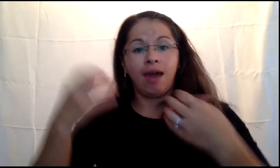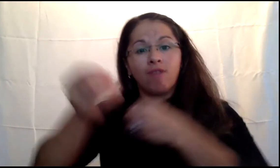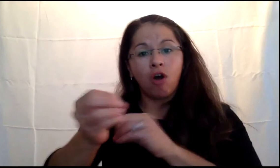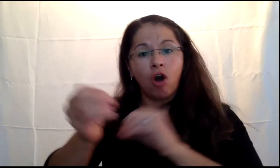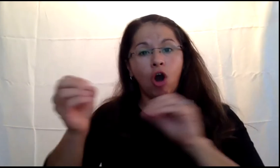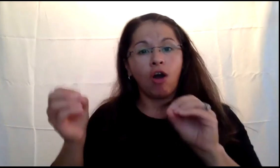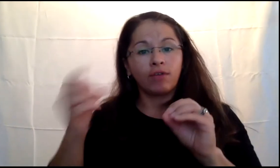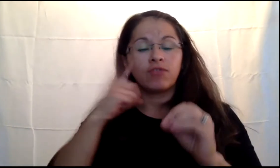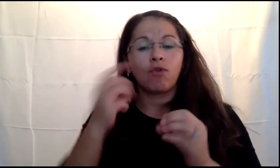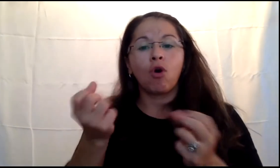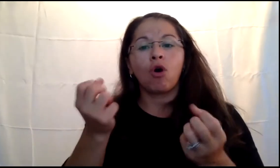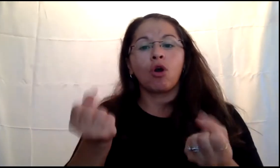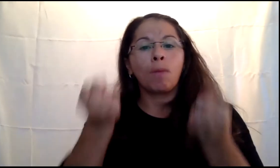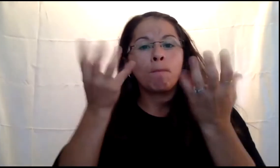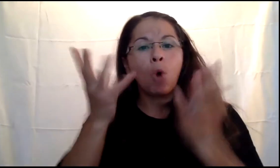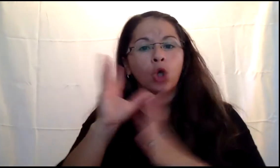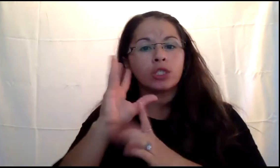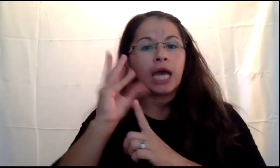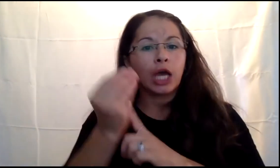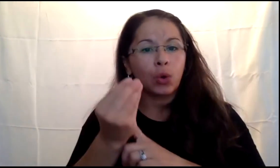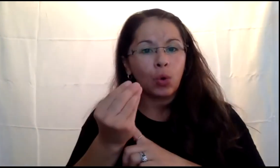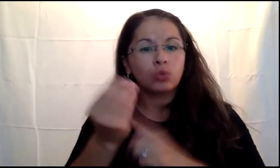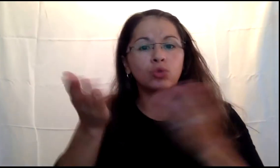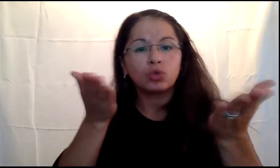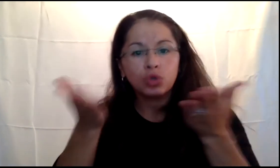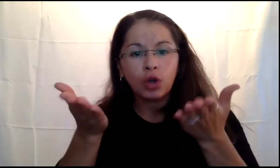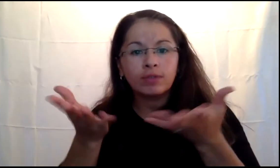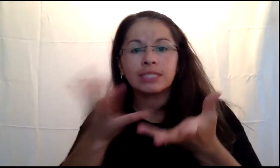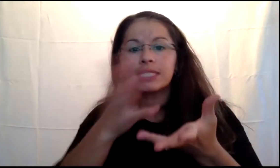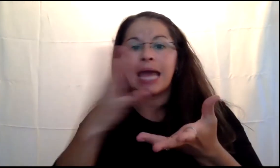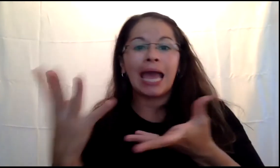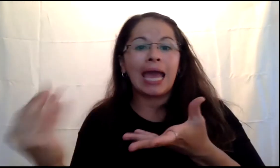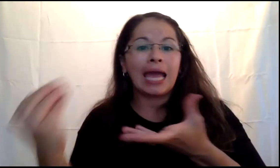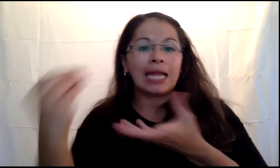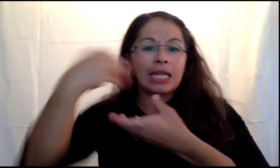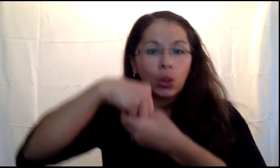multicultural services and inclusivity on our campus.